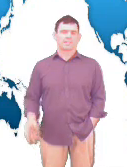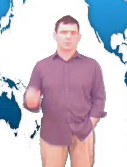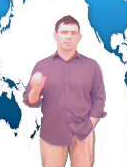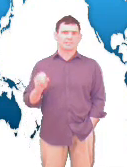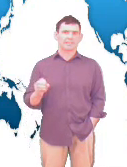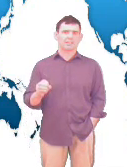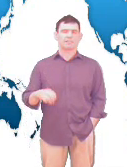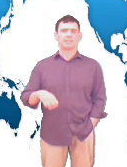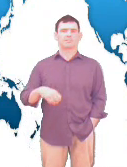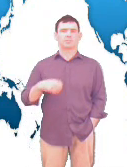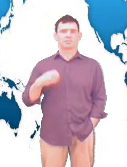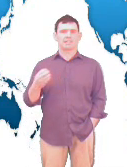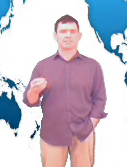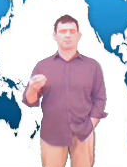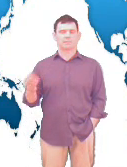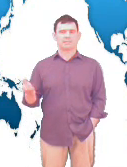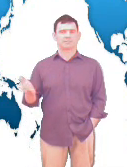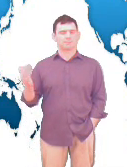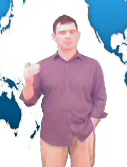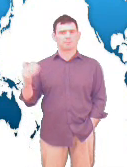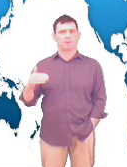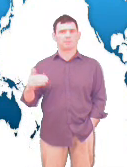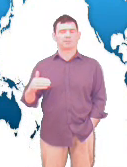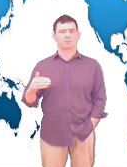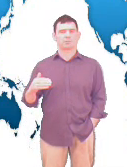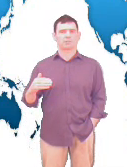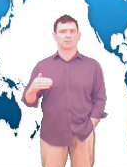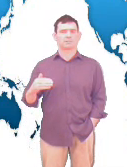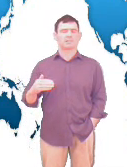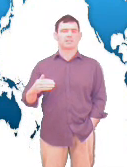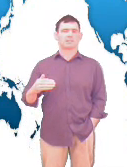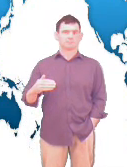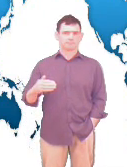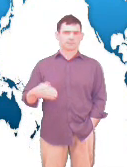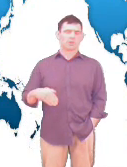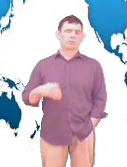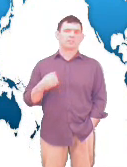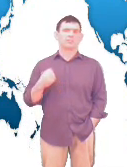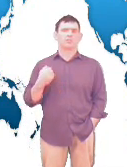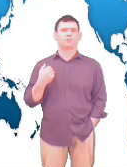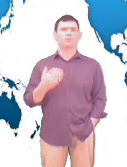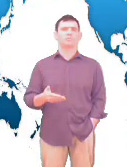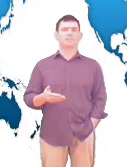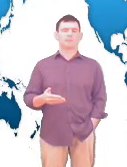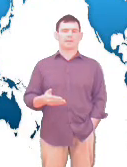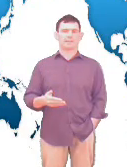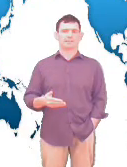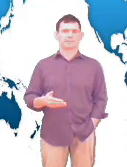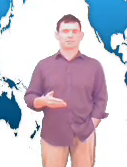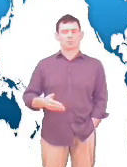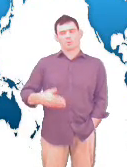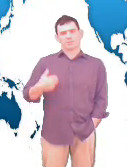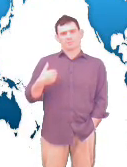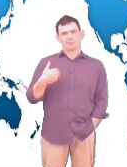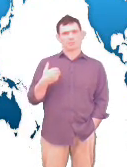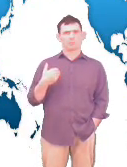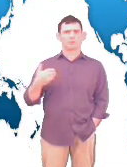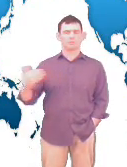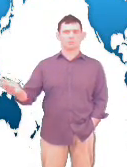Now, when you think of any of those negative beliefs that might be popping to mind, or that you've used in the past, or possibly going to use